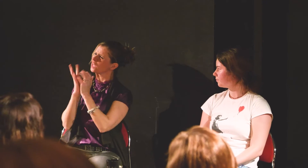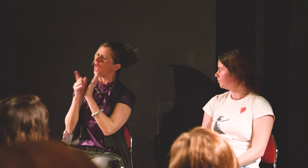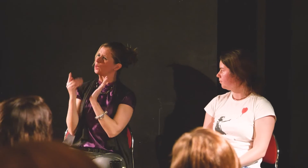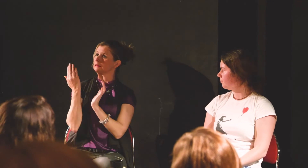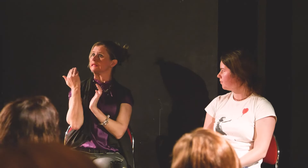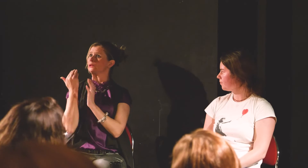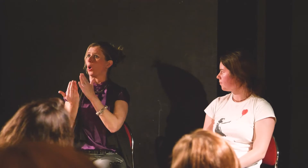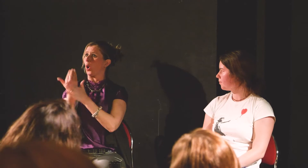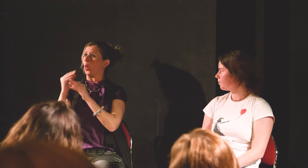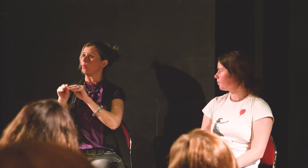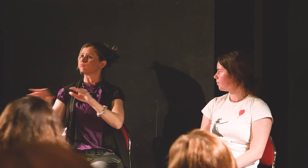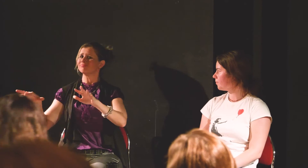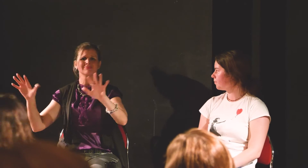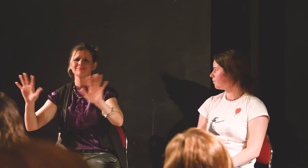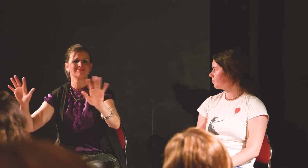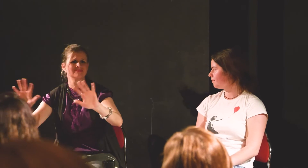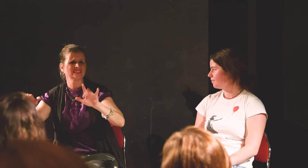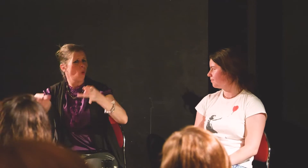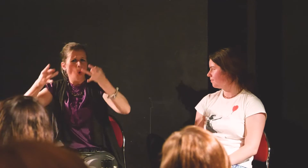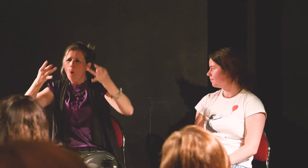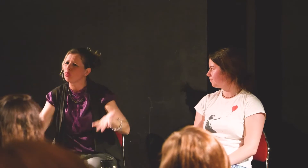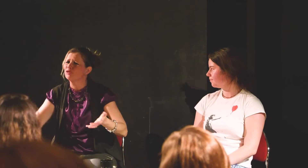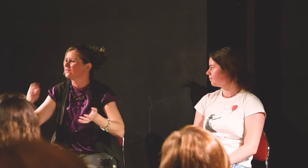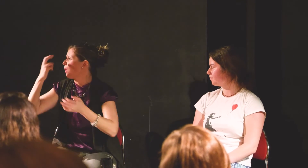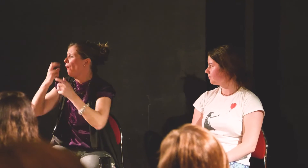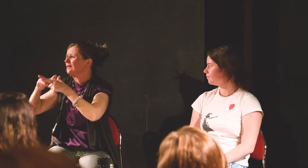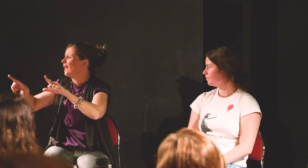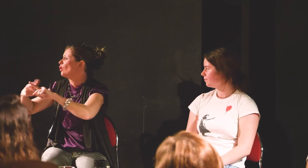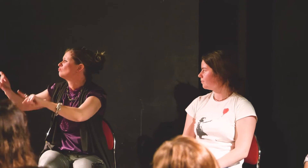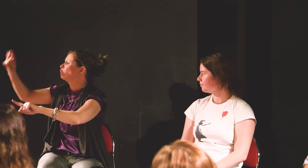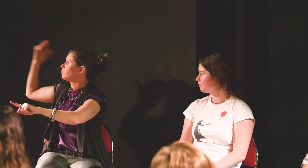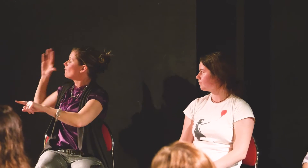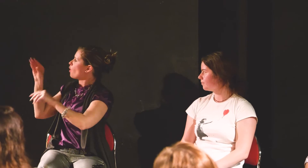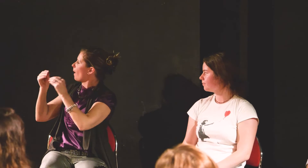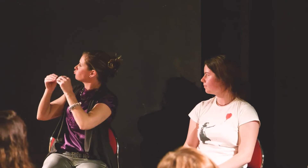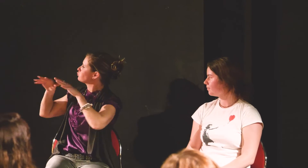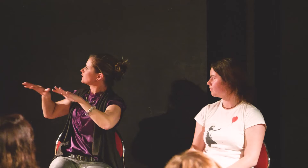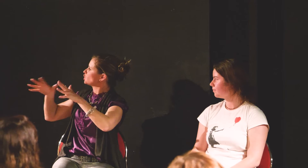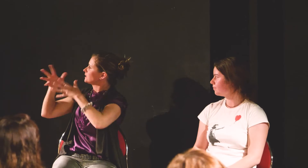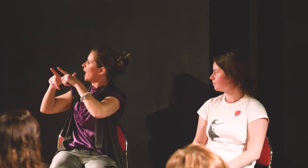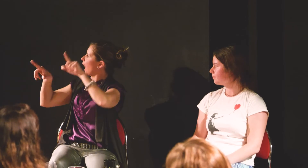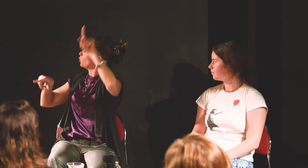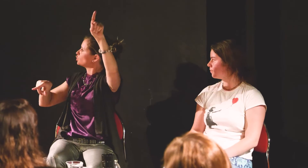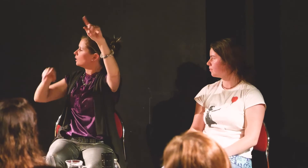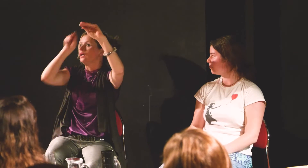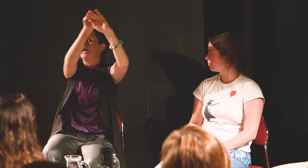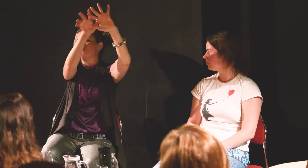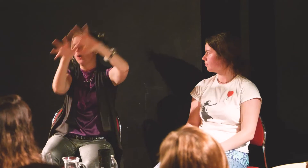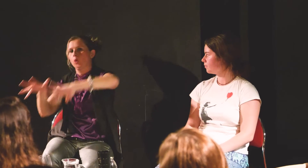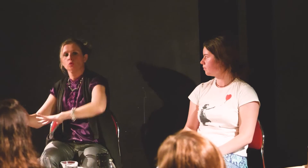And some people think, oh, this is sign language, it's relatively new. No, it's a very, very old language.